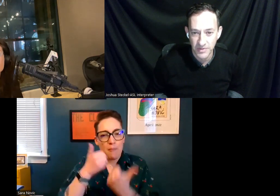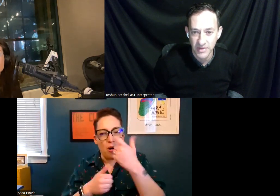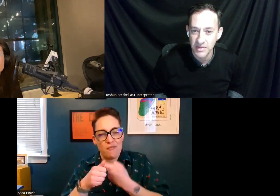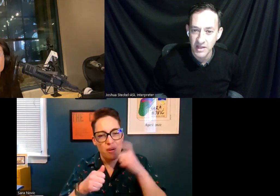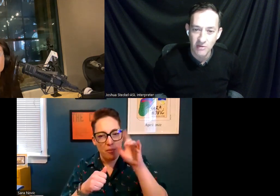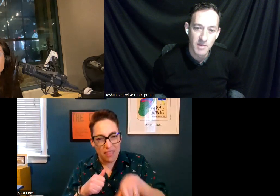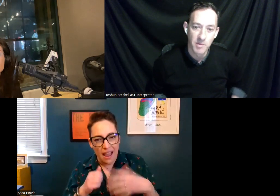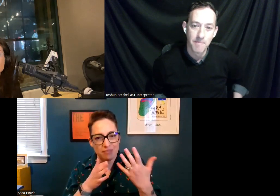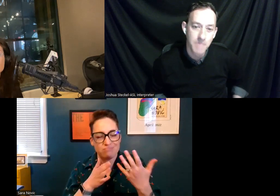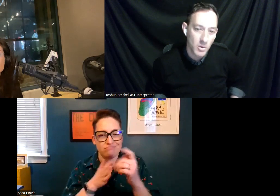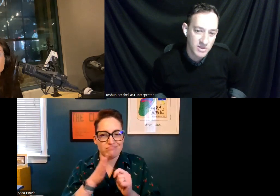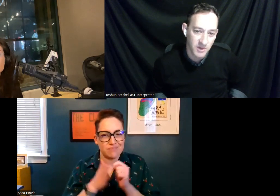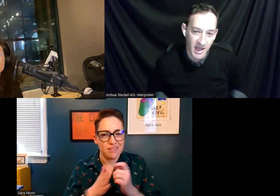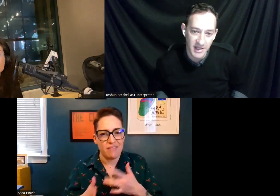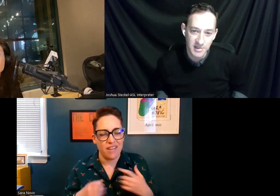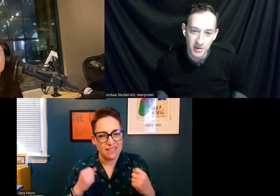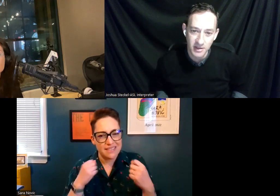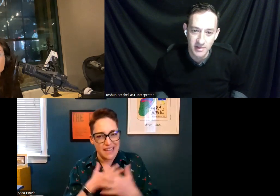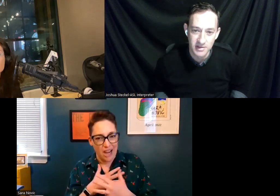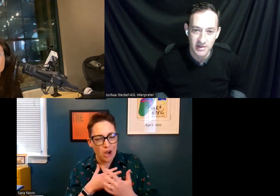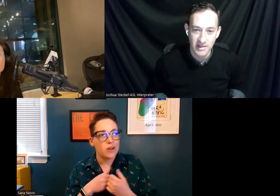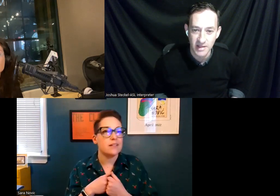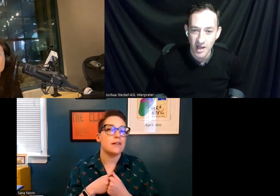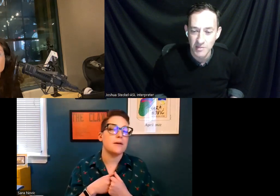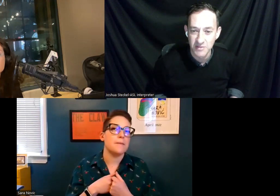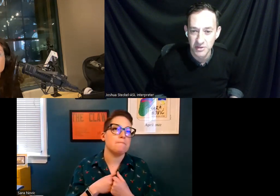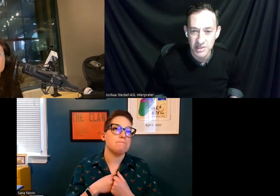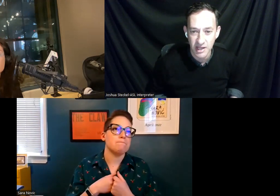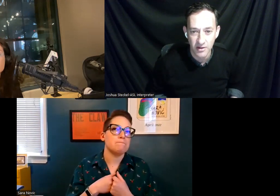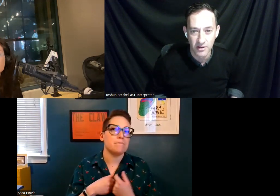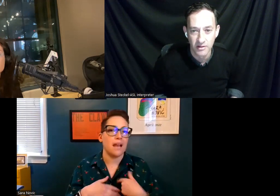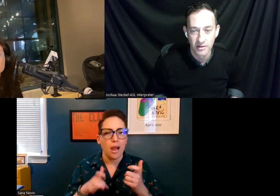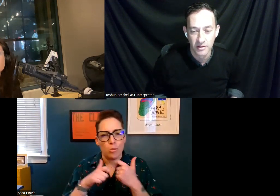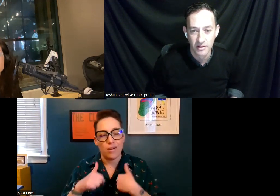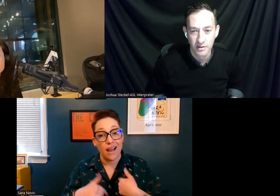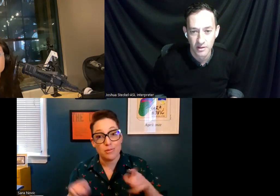But then the thing I remember most from that experience at that time is feeling scared.